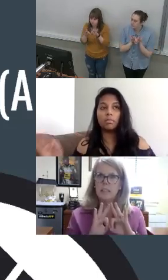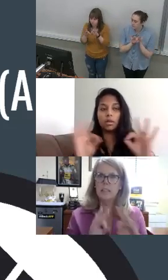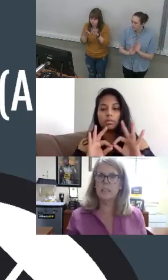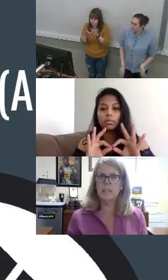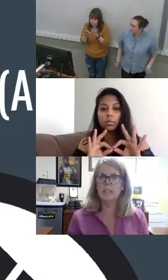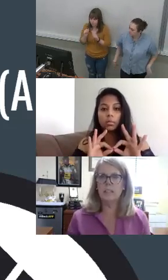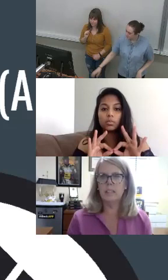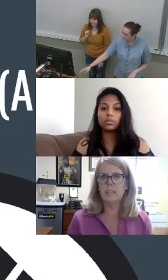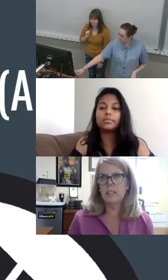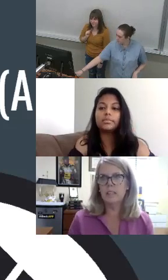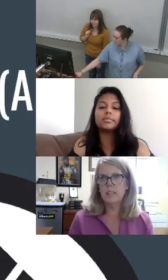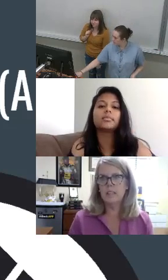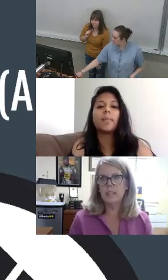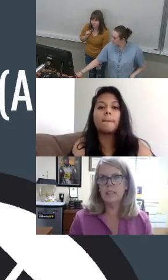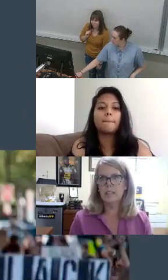Good.